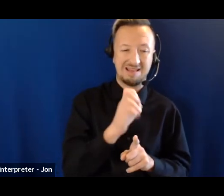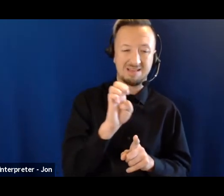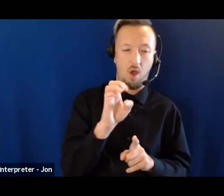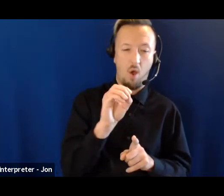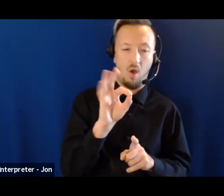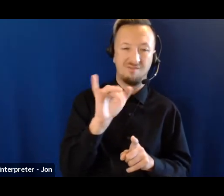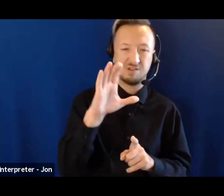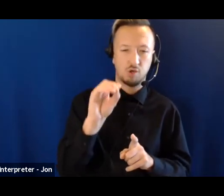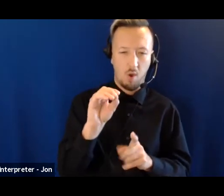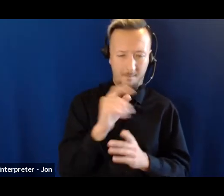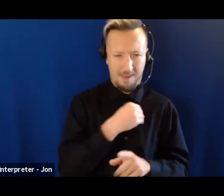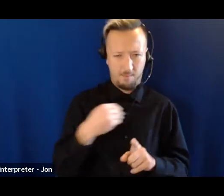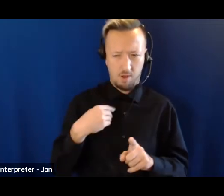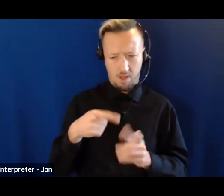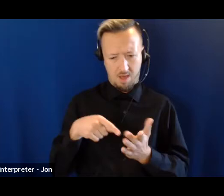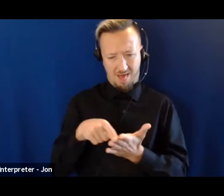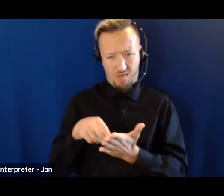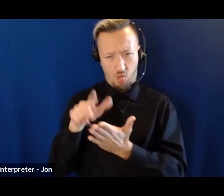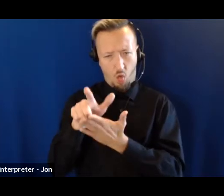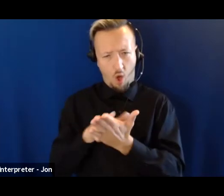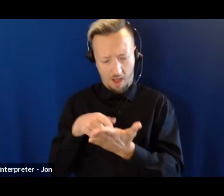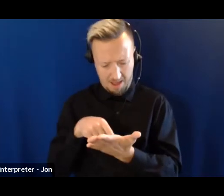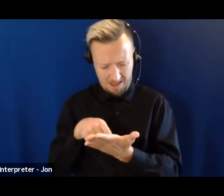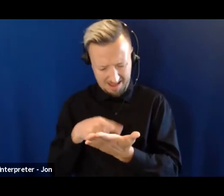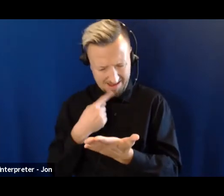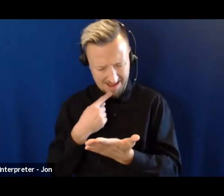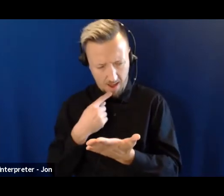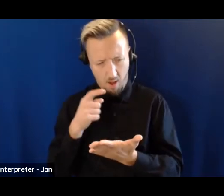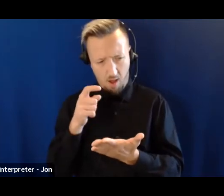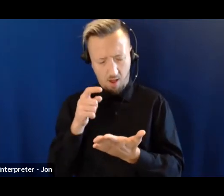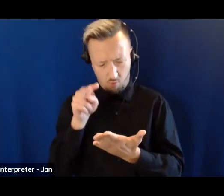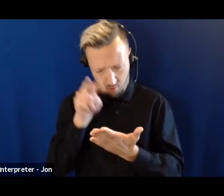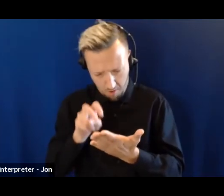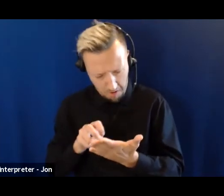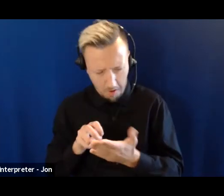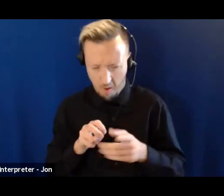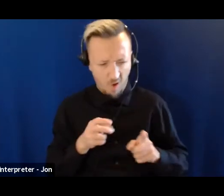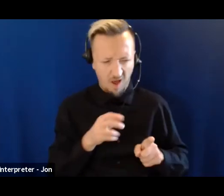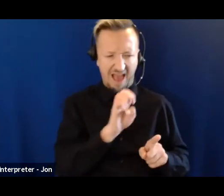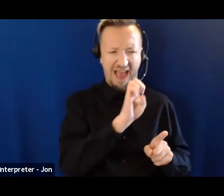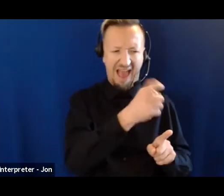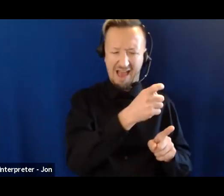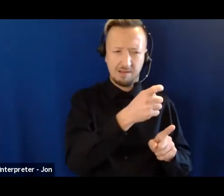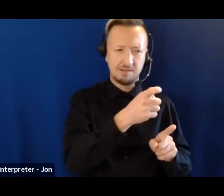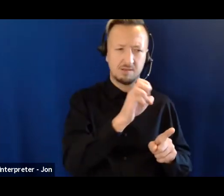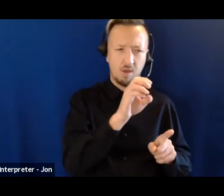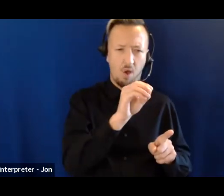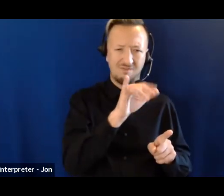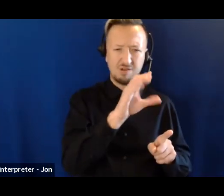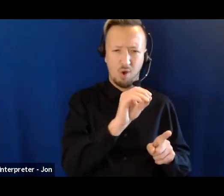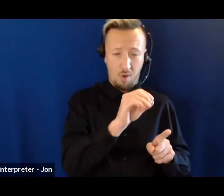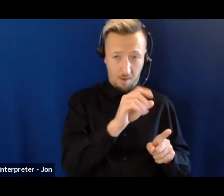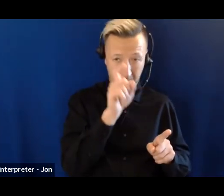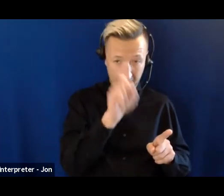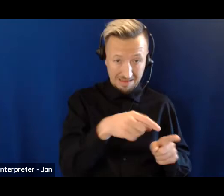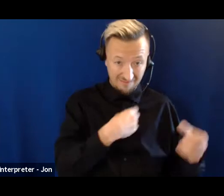read the regs and what they say, it's not near as much as some people think. We had so many